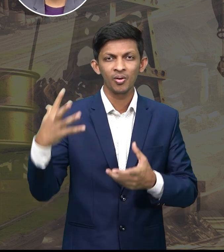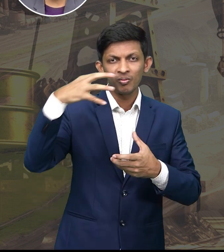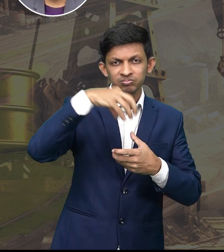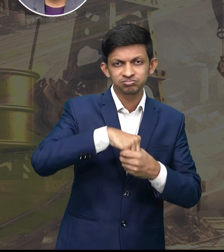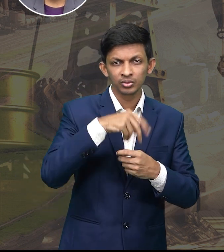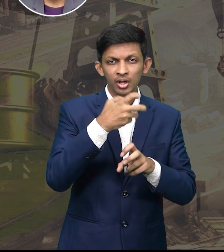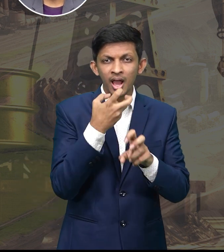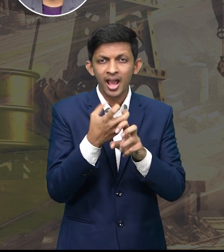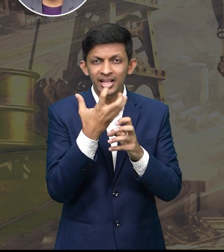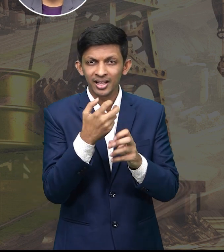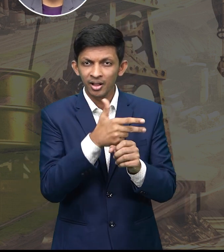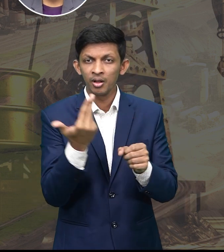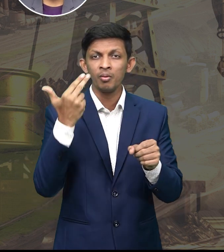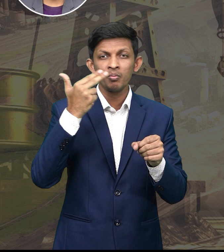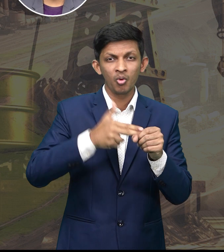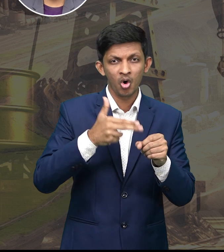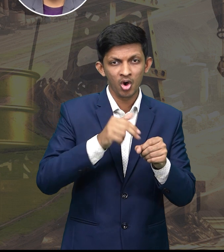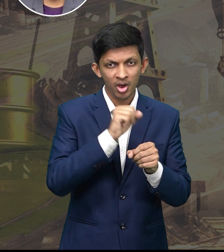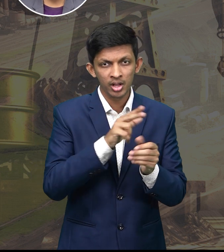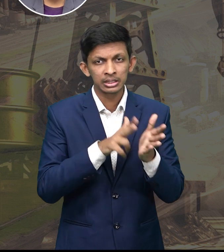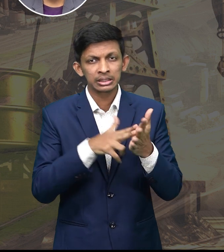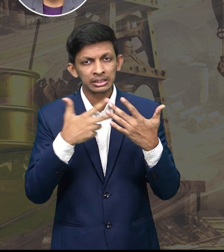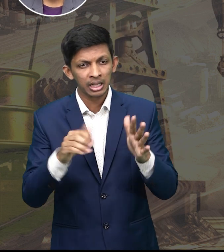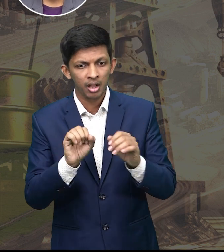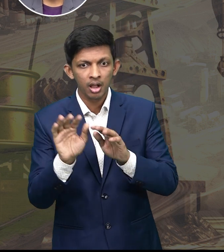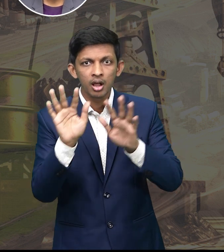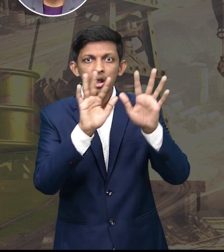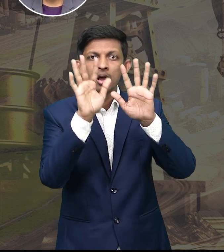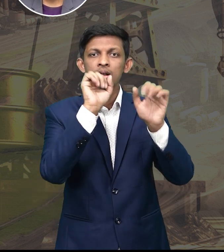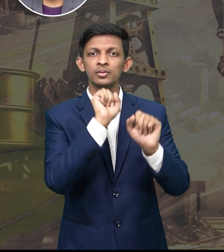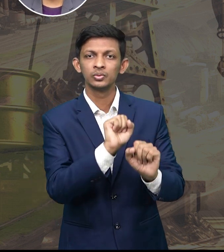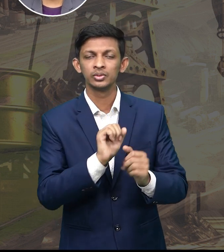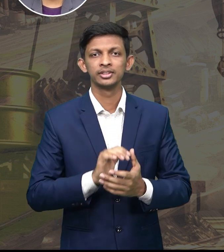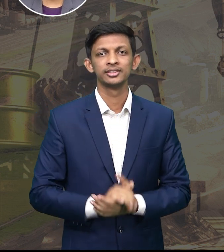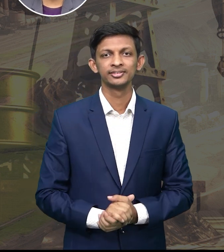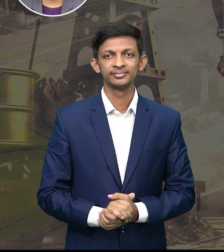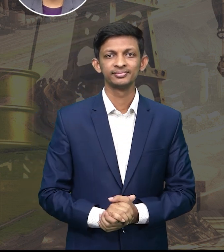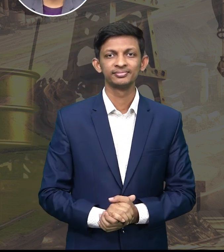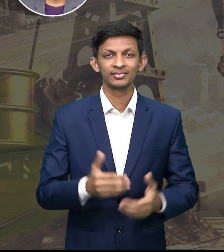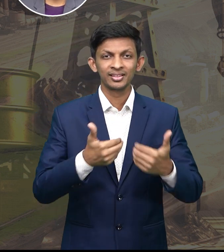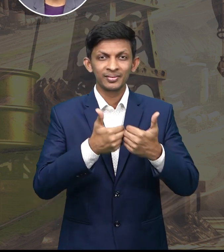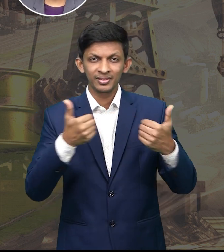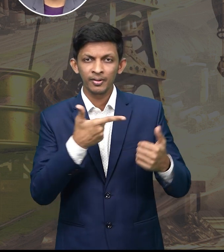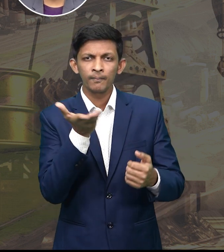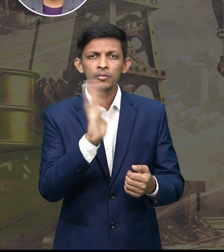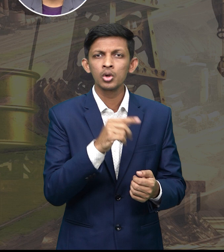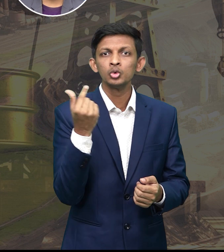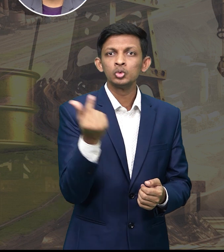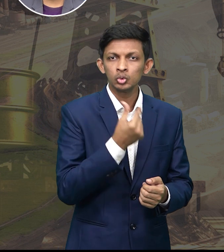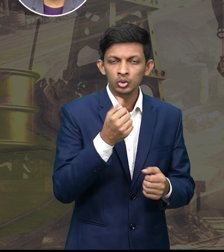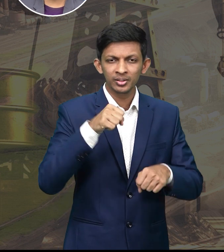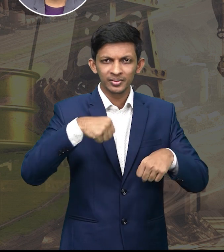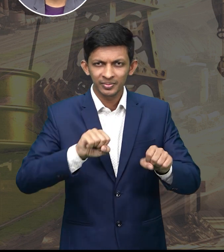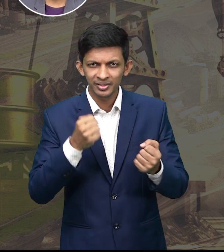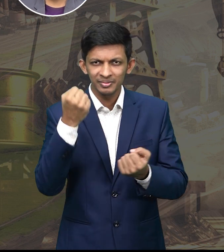They include coal, petroleum oil and natural gas. Apart from